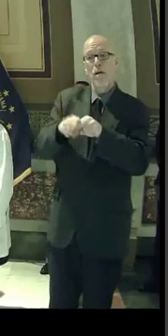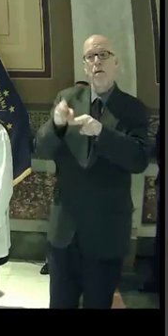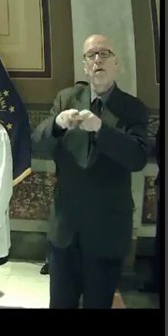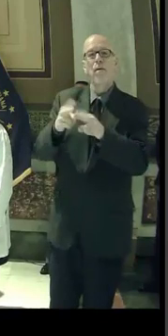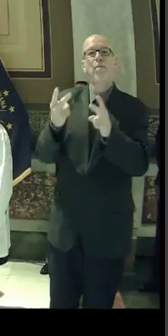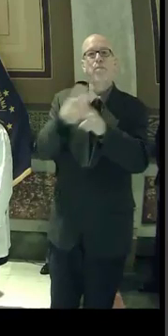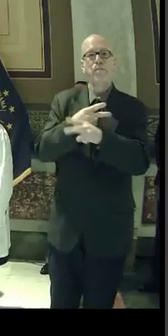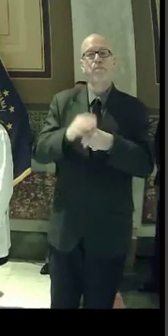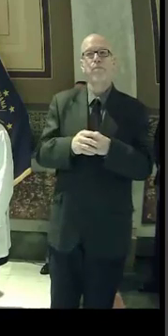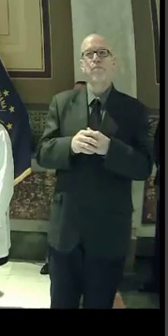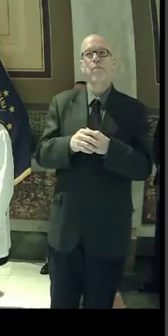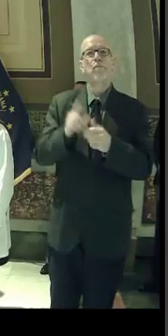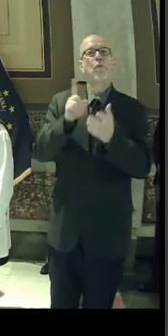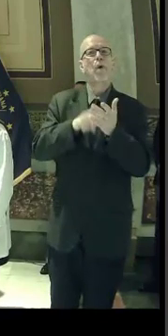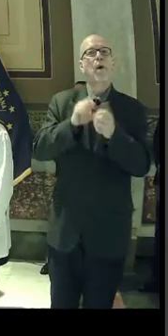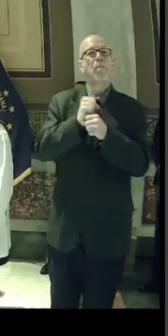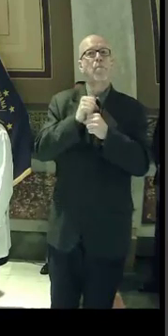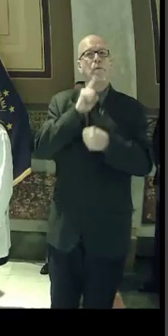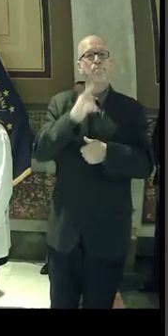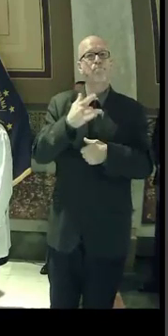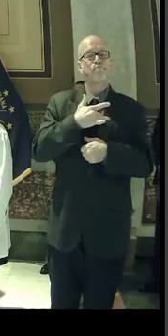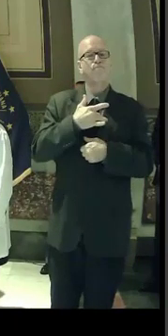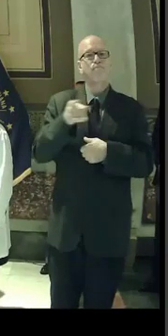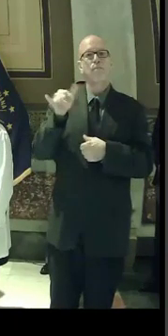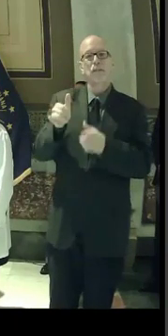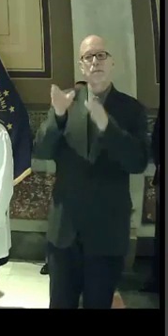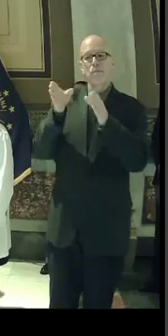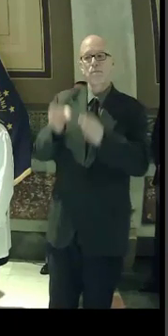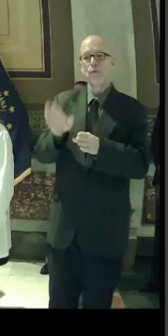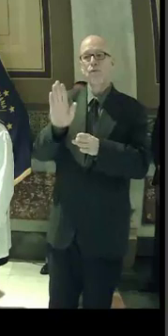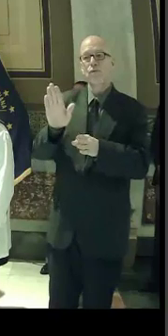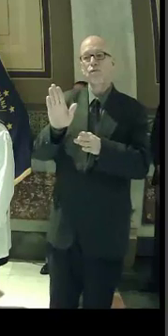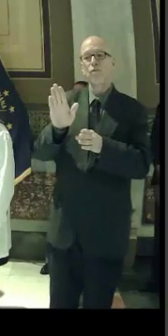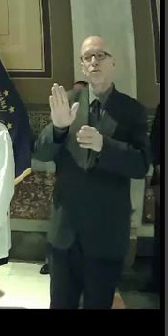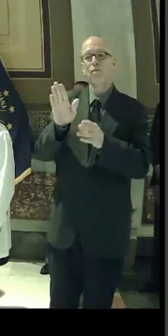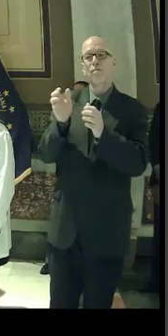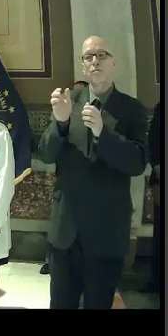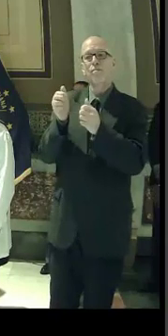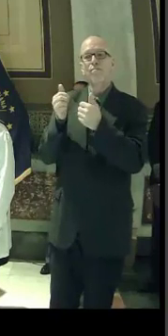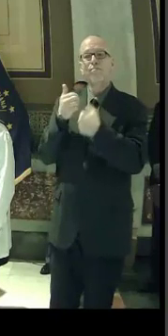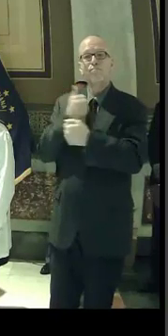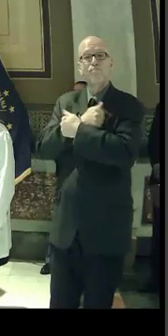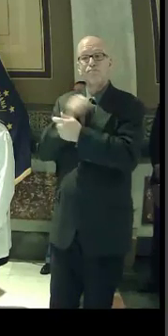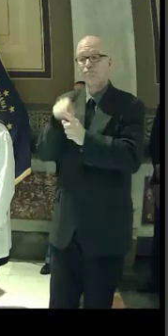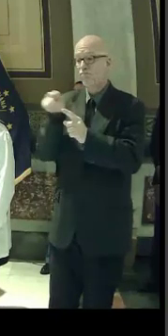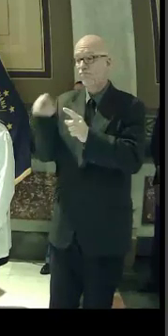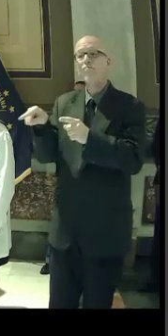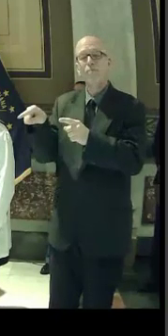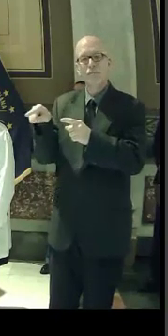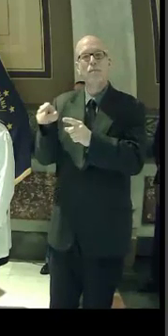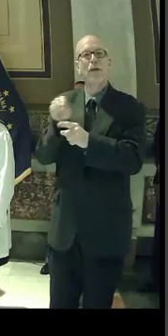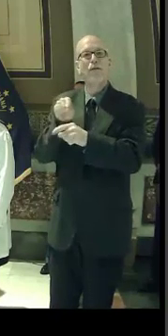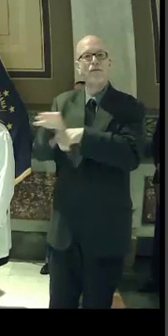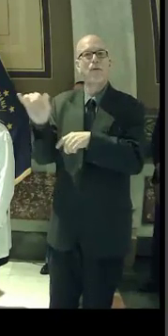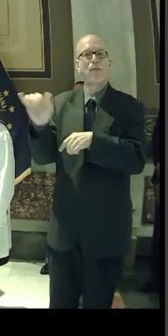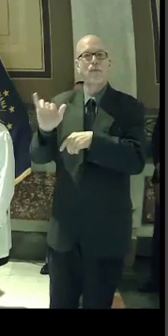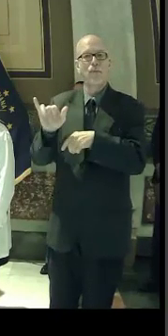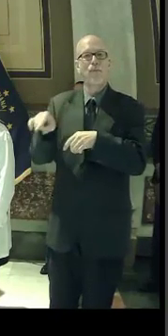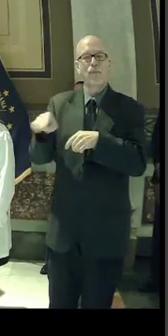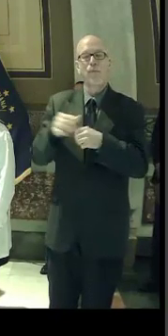hard is that this individual's significant other was also infected, and so the two of them could not be